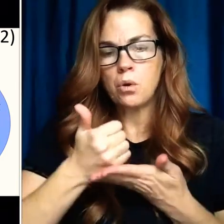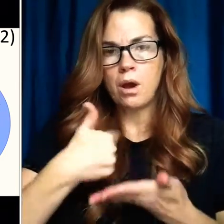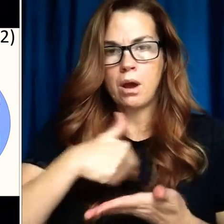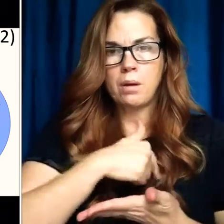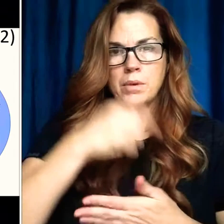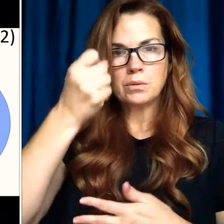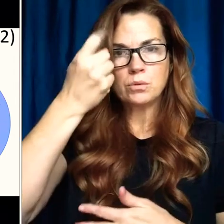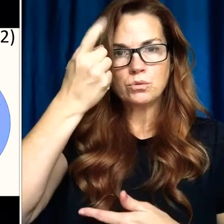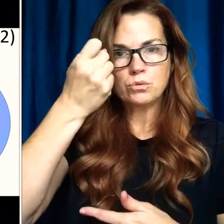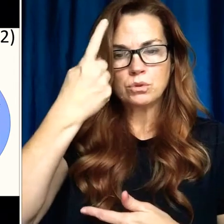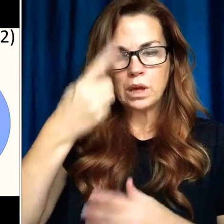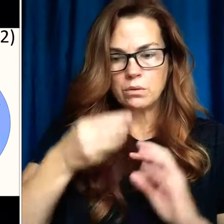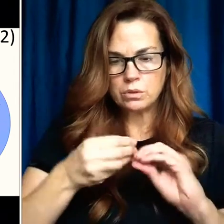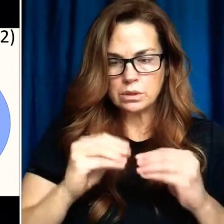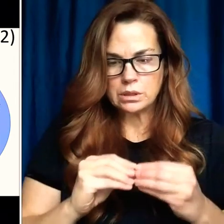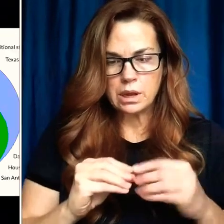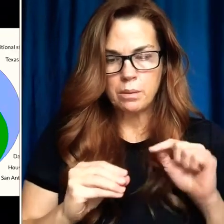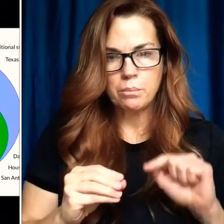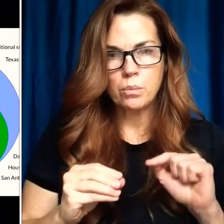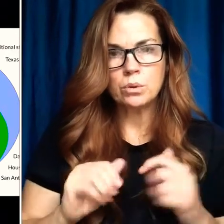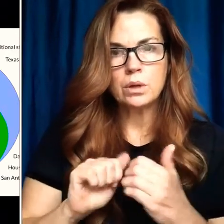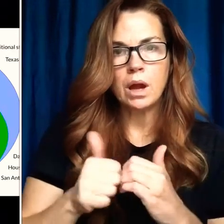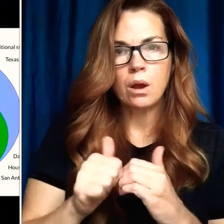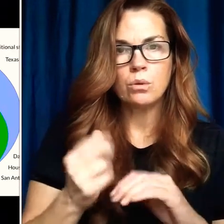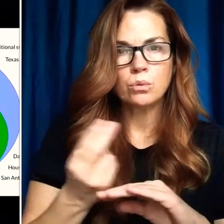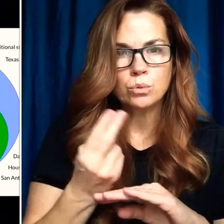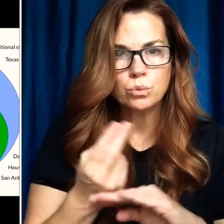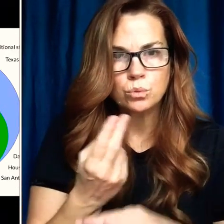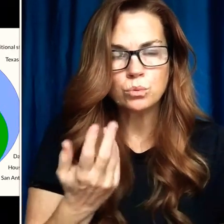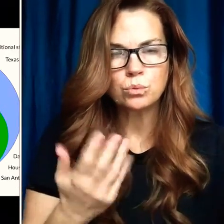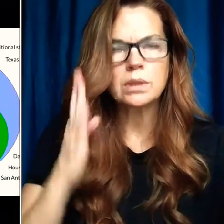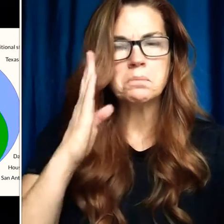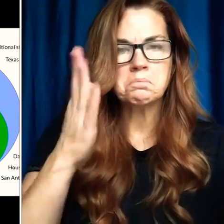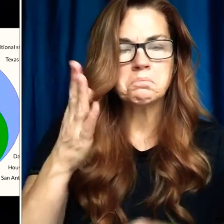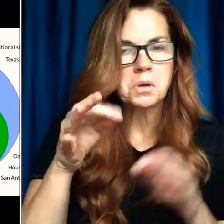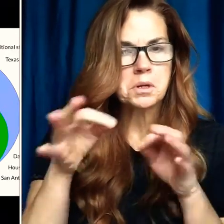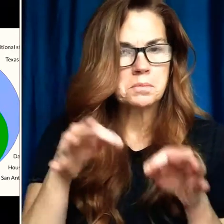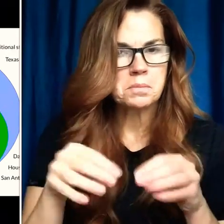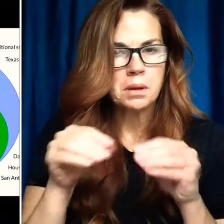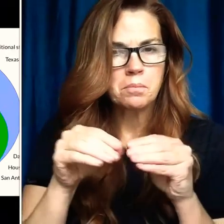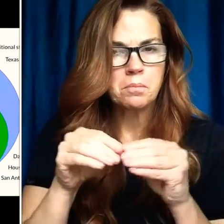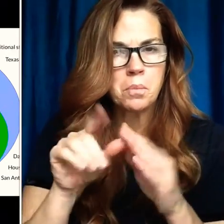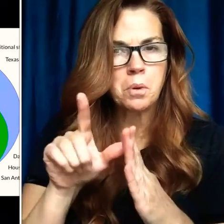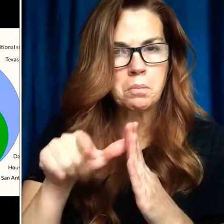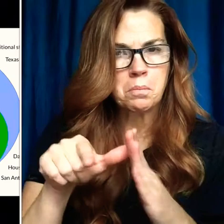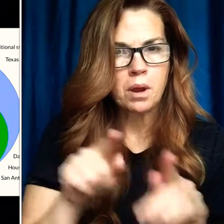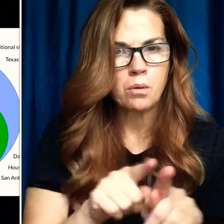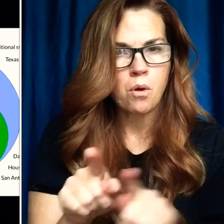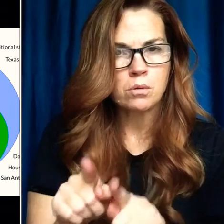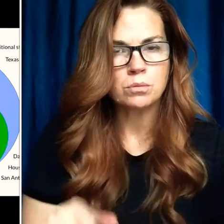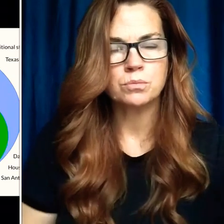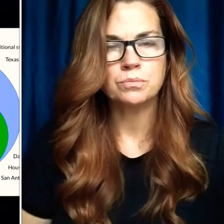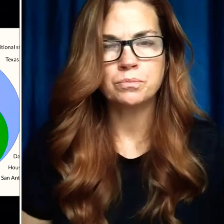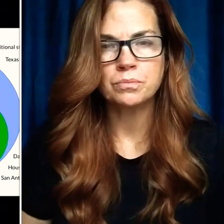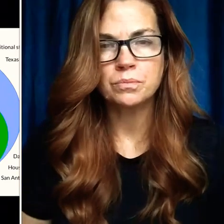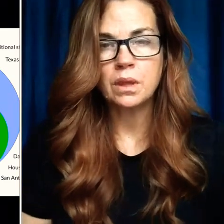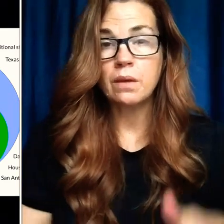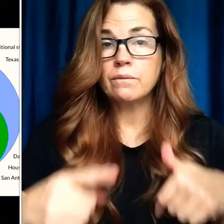more about that as well. Before we talk more about numbers, let's first talk more about sets. Sets